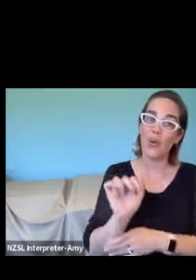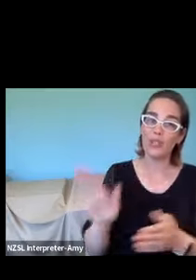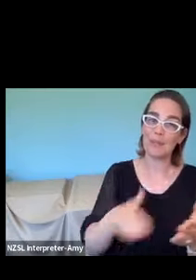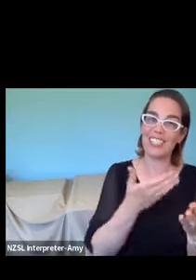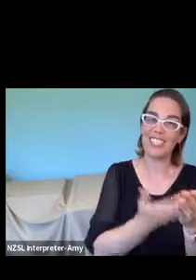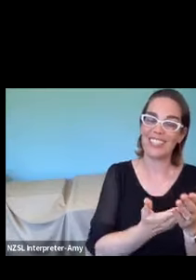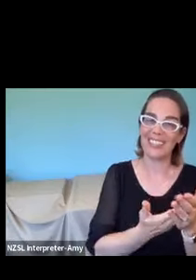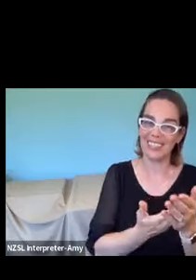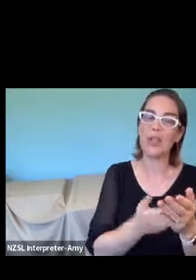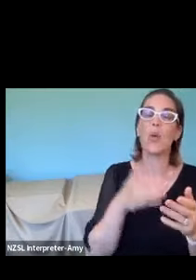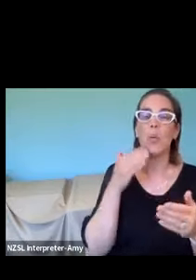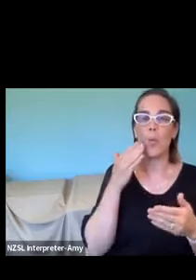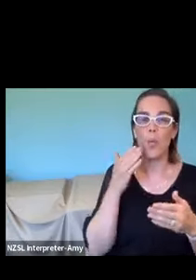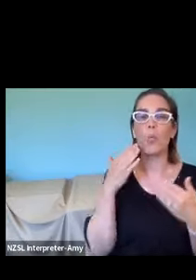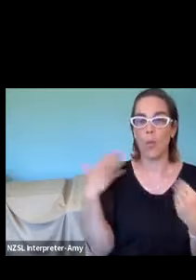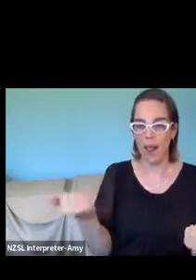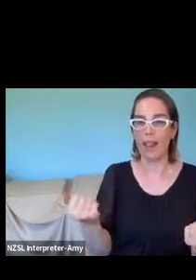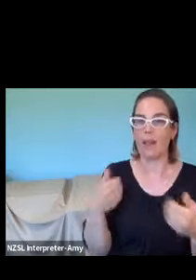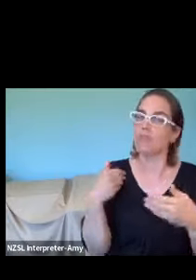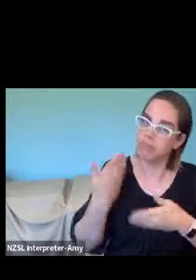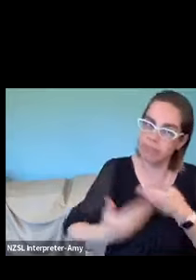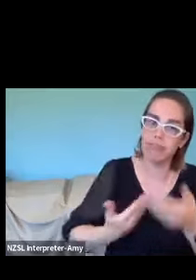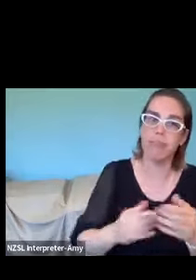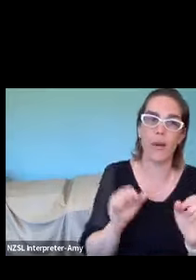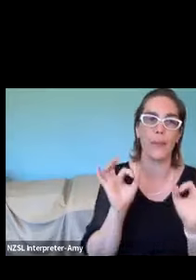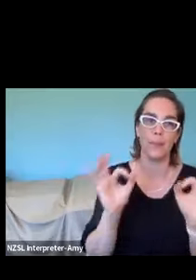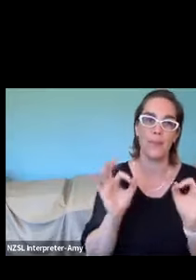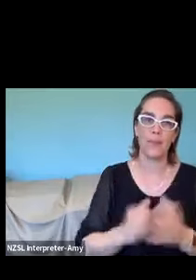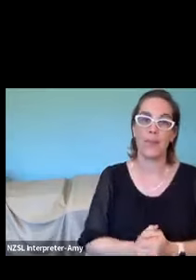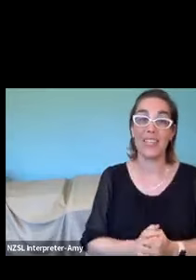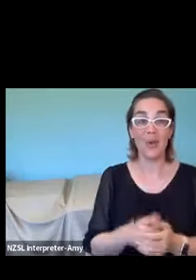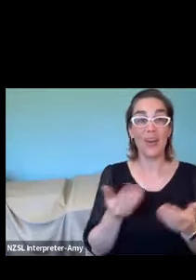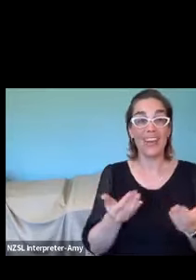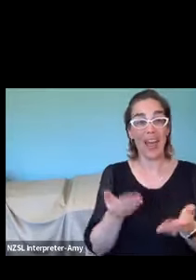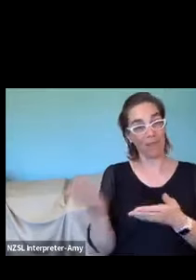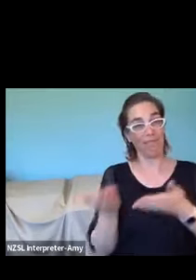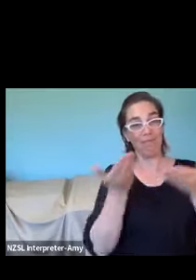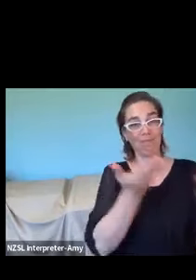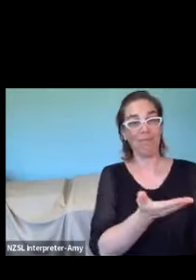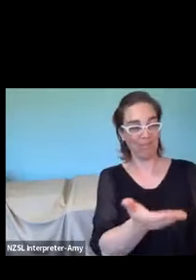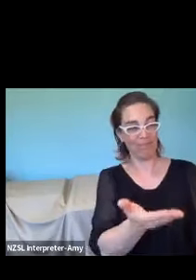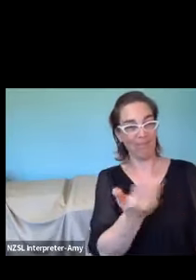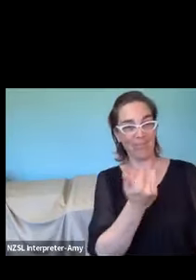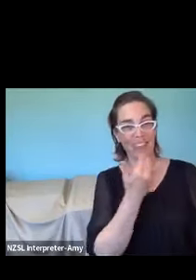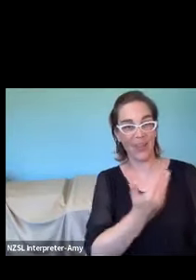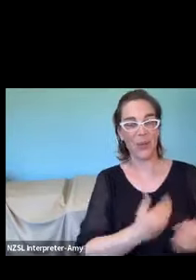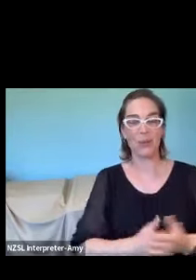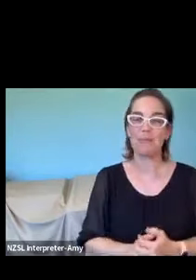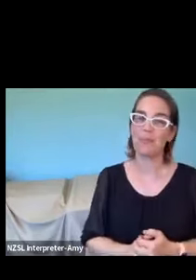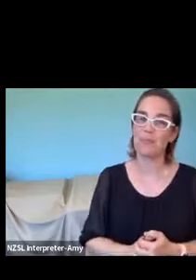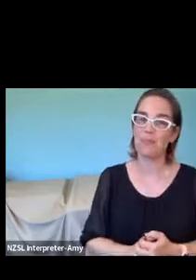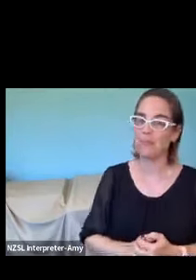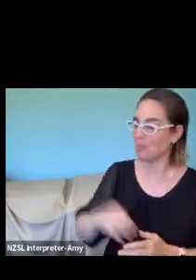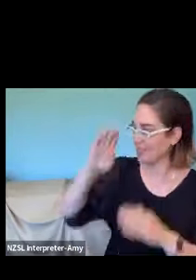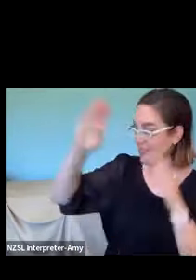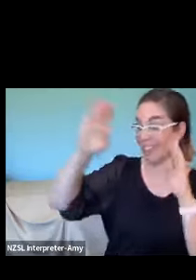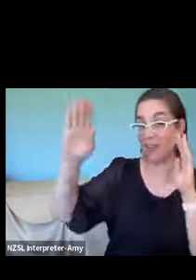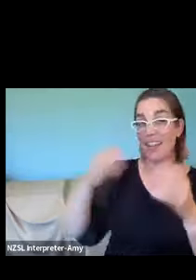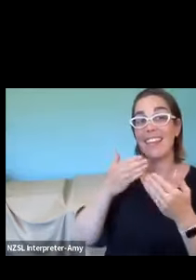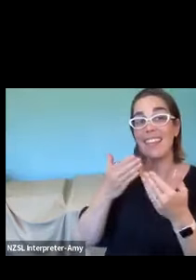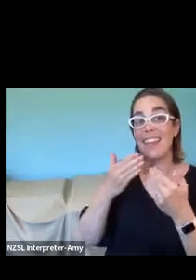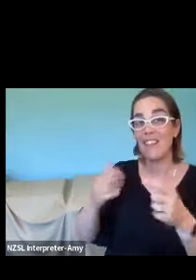well expressed. So we are completely in your hands, Ngā mihi. Oh, kia ora. Thank you for having me